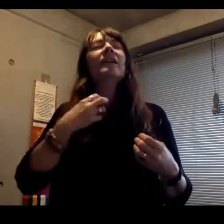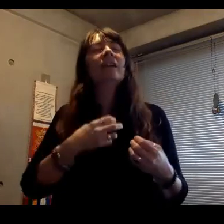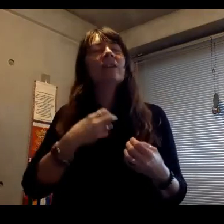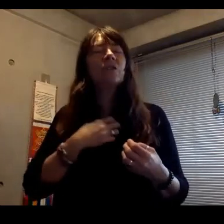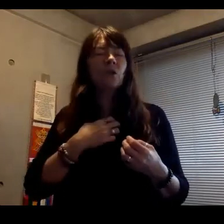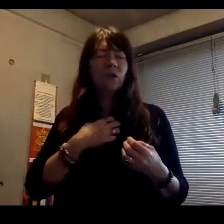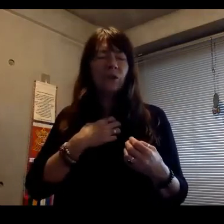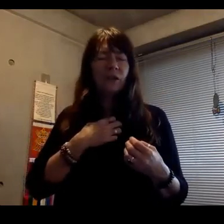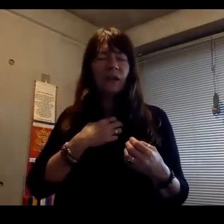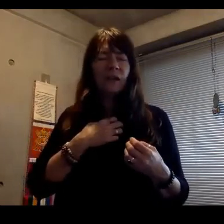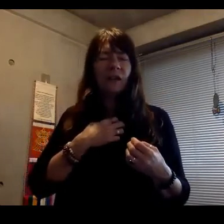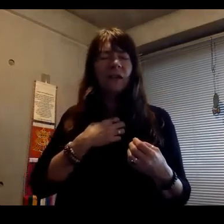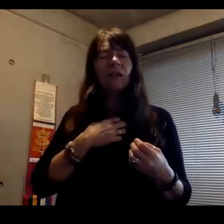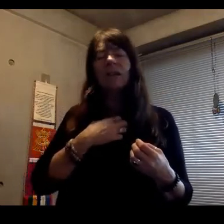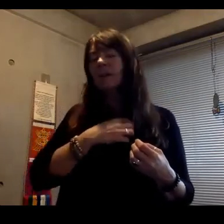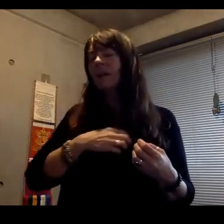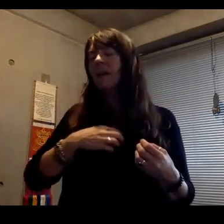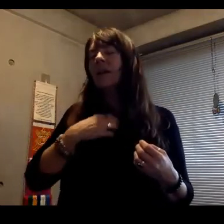get is your yearning